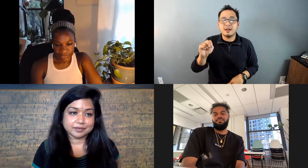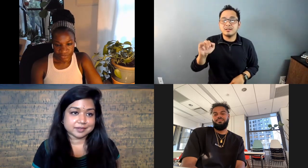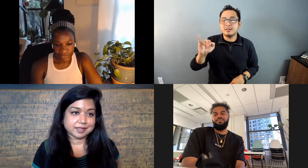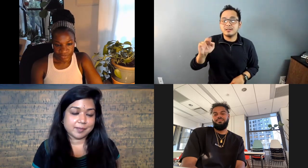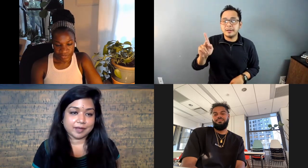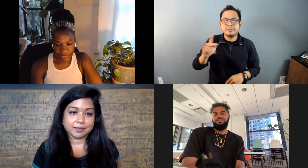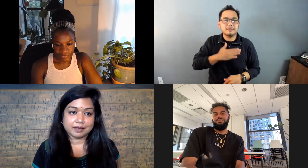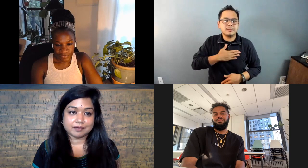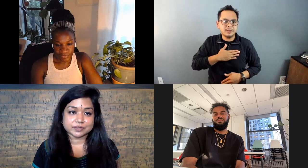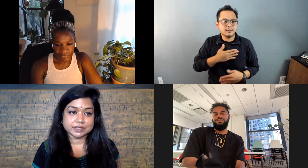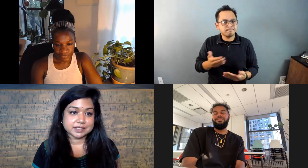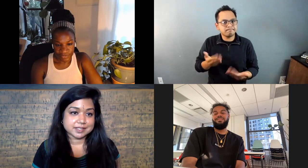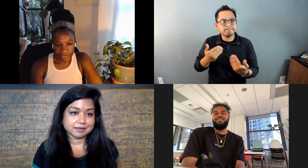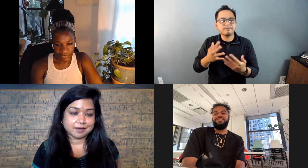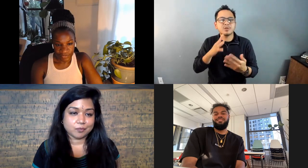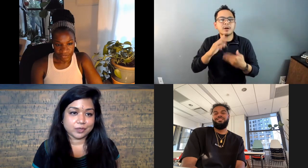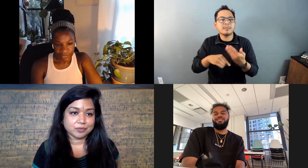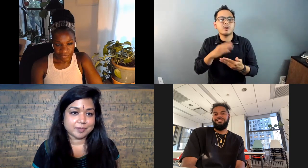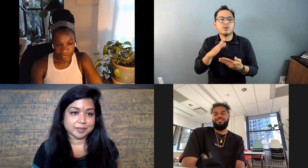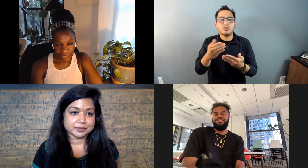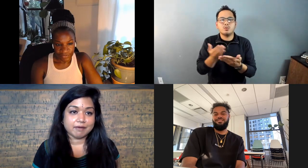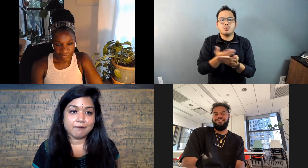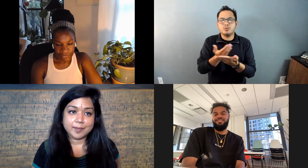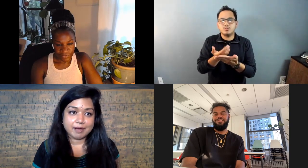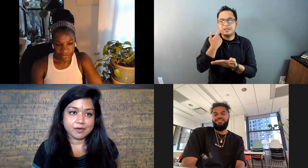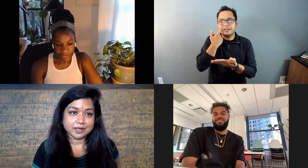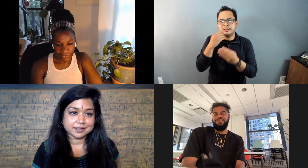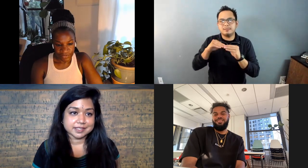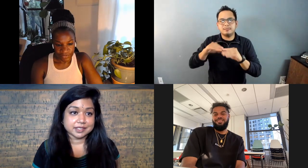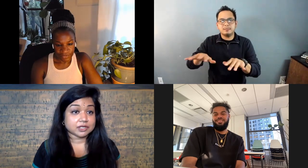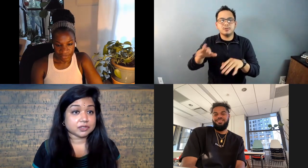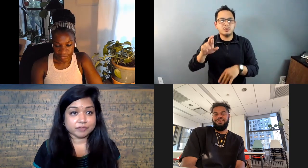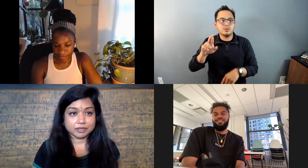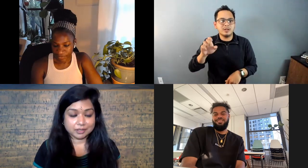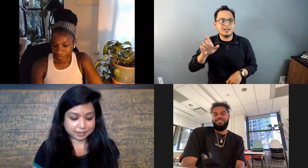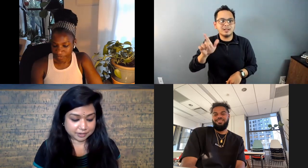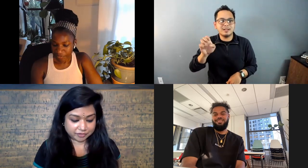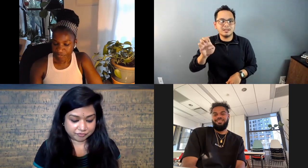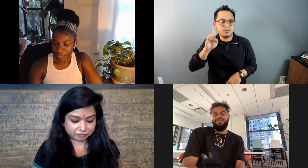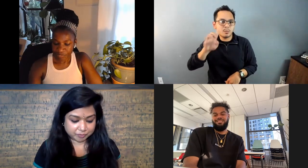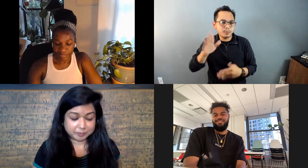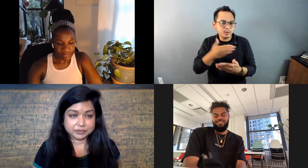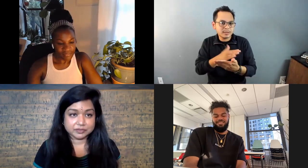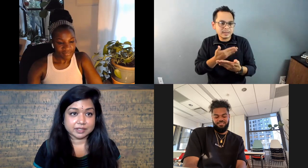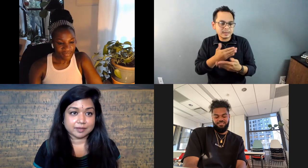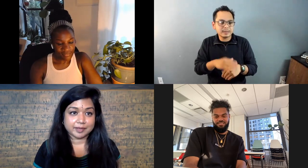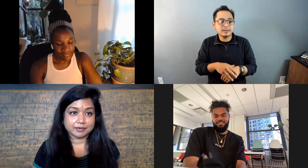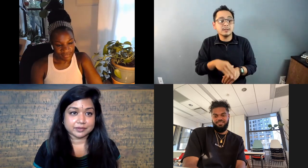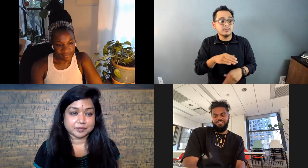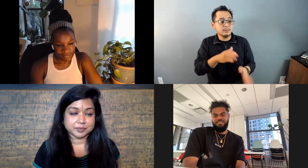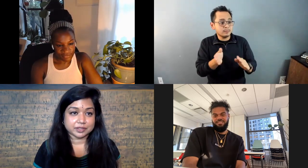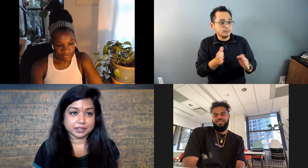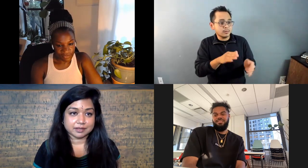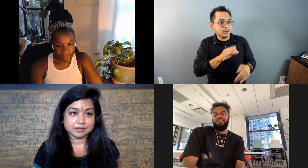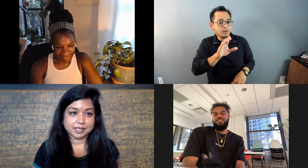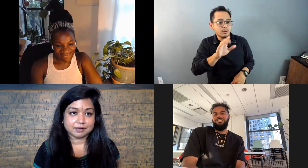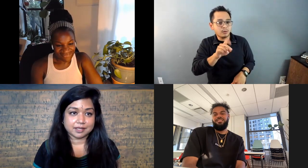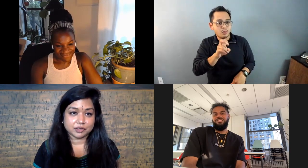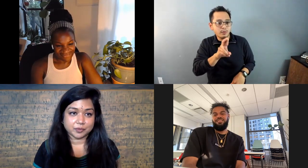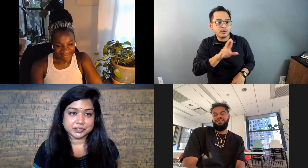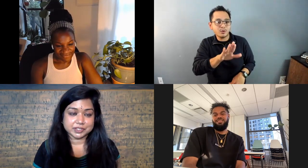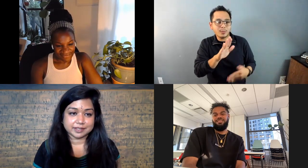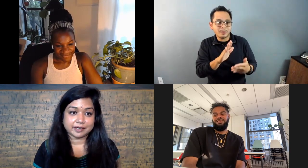these industries that are like run by kind of like white But forces and people like but don't because they don't naturally think like